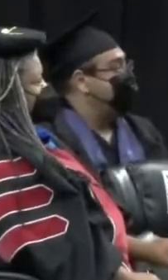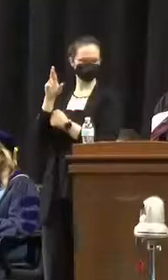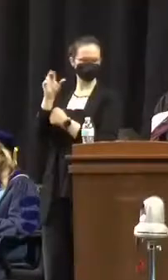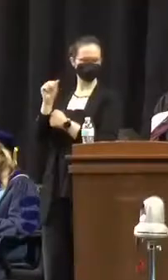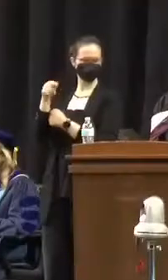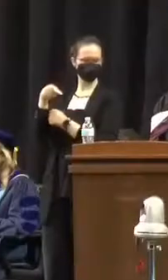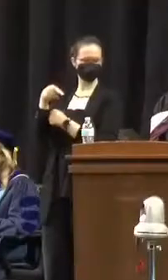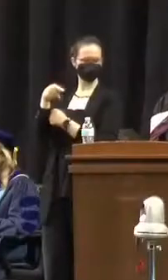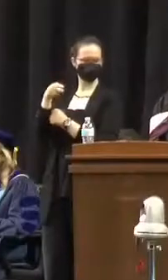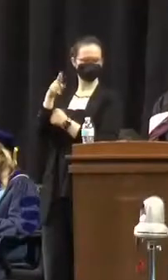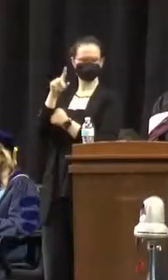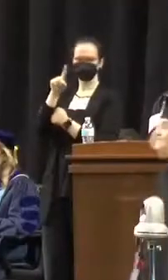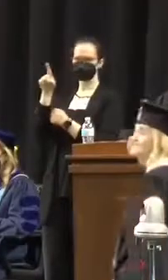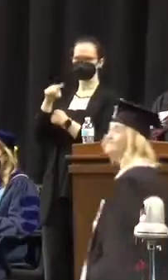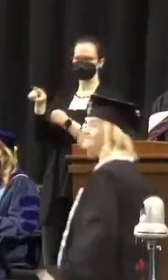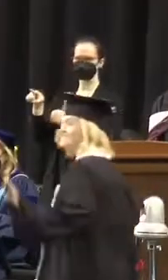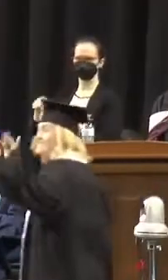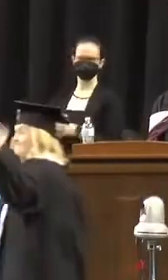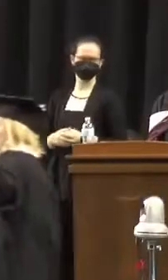Sarah K. Pulse,